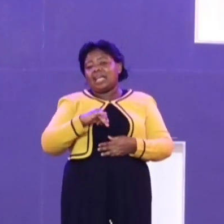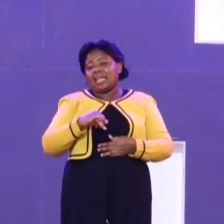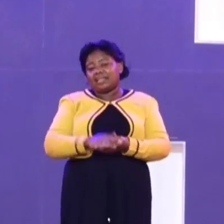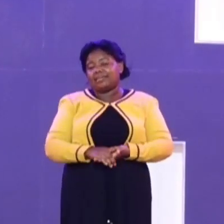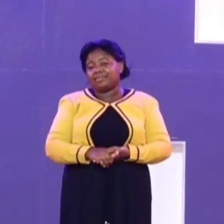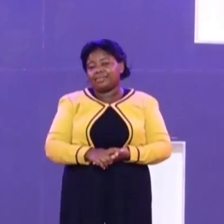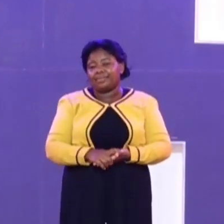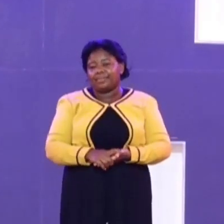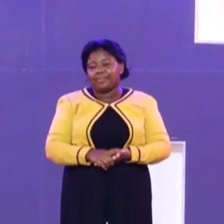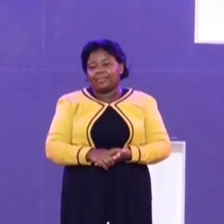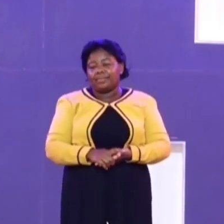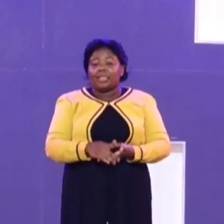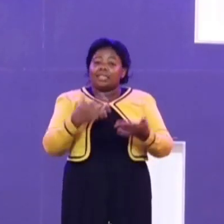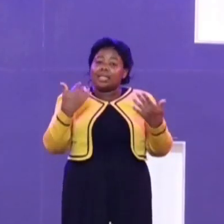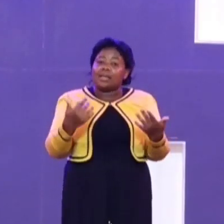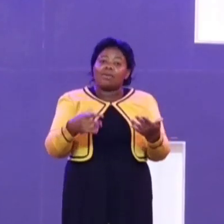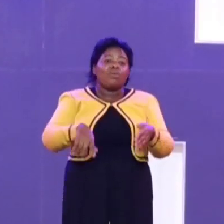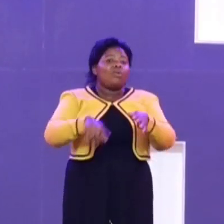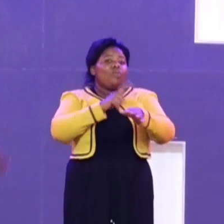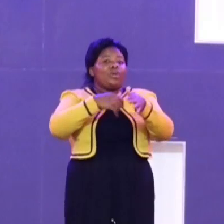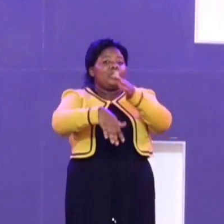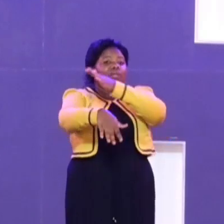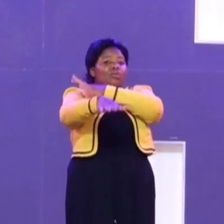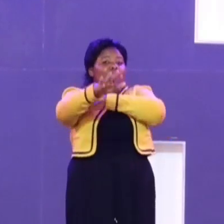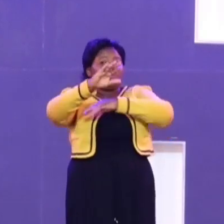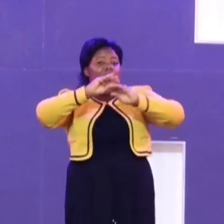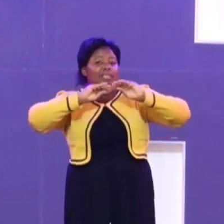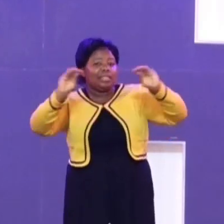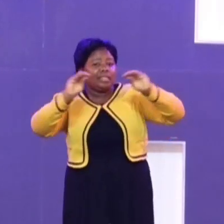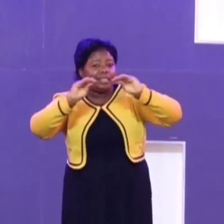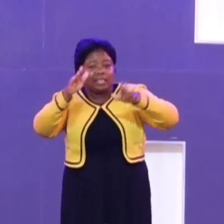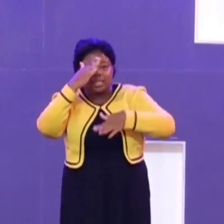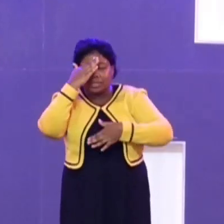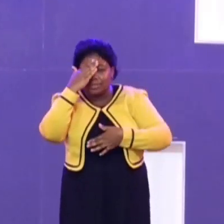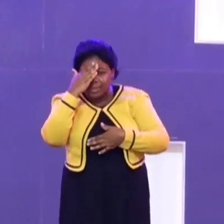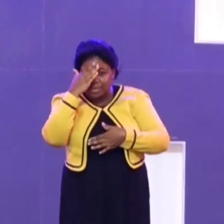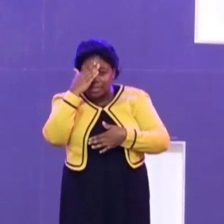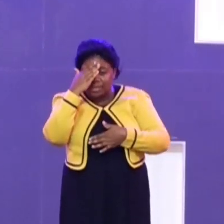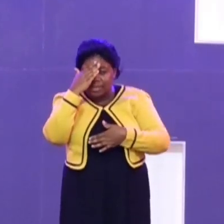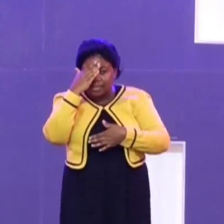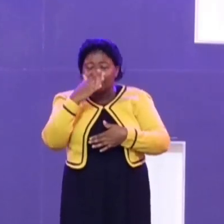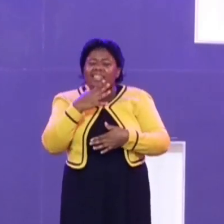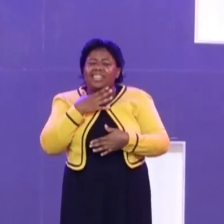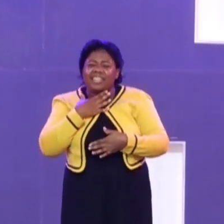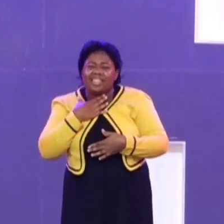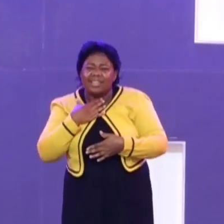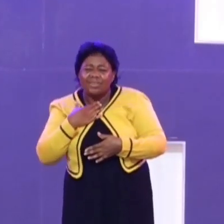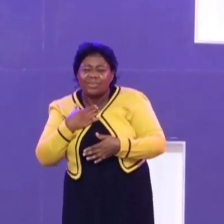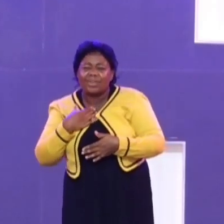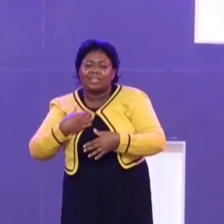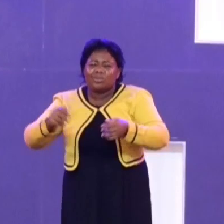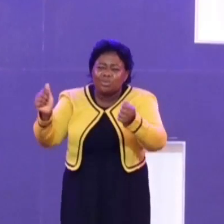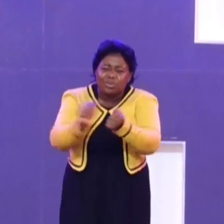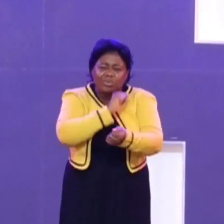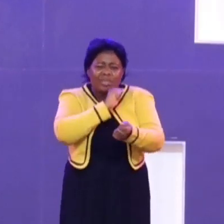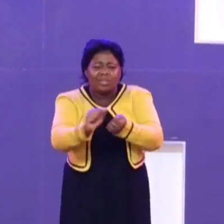malala yeyanze. So when God is teaching humility, kakati Katonda bwabanga somesa bwetu wanze, he's dealing with self.